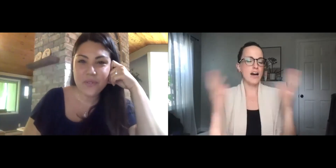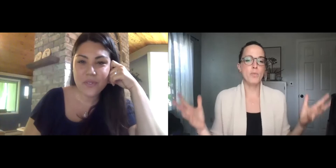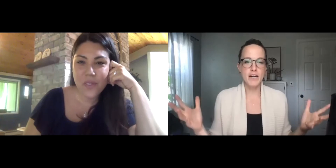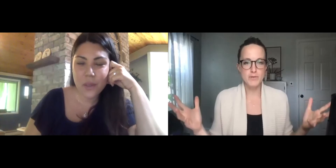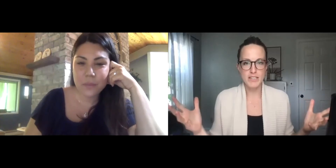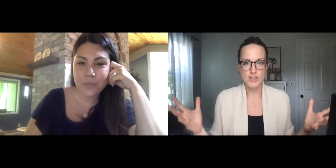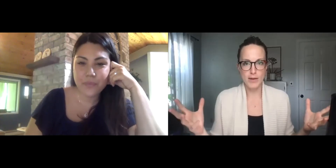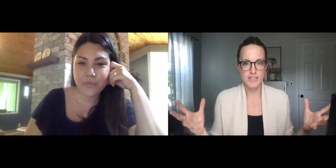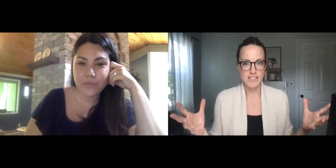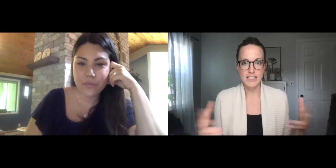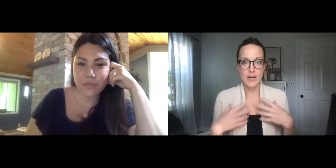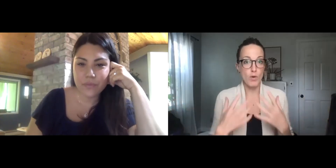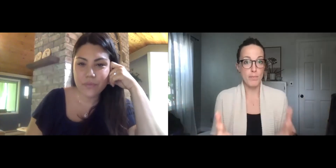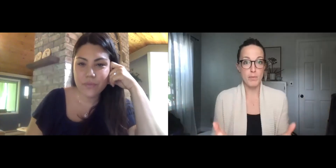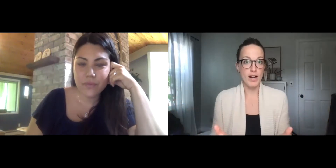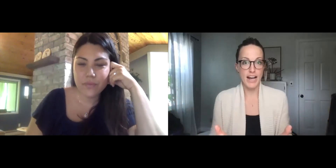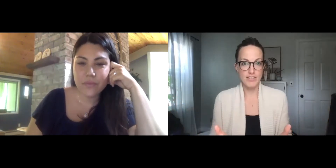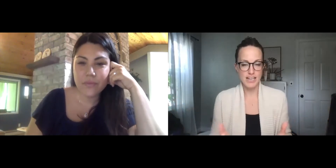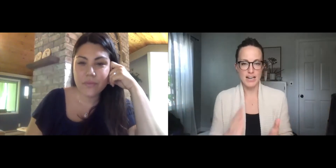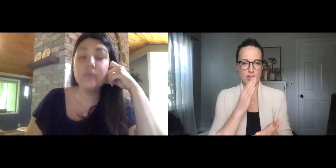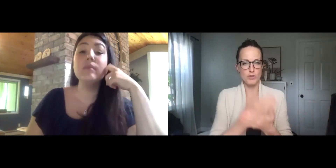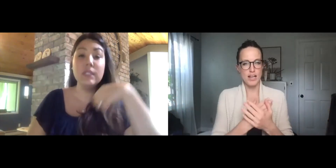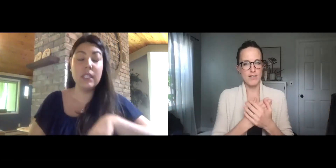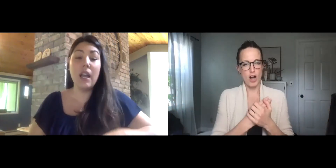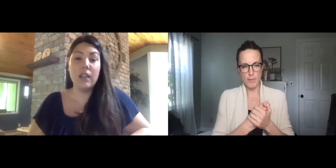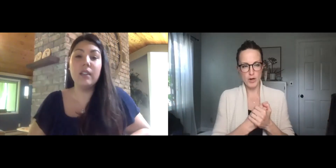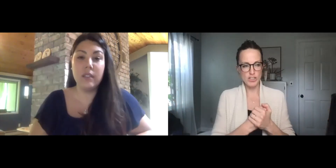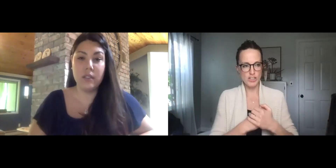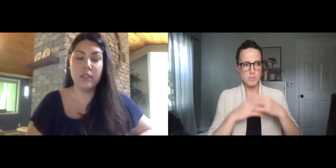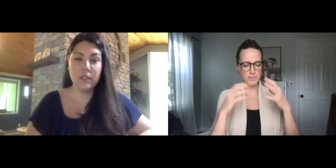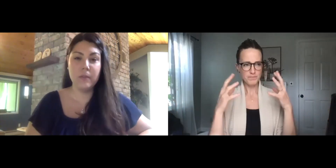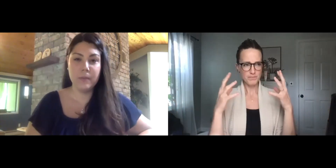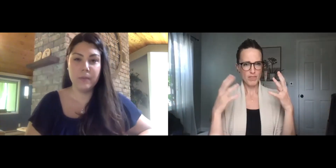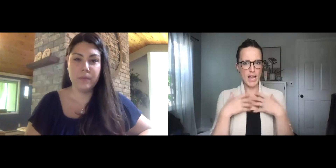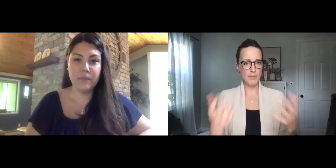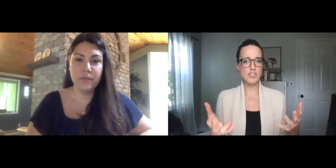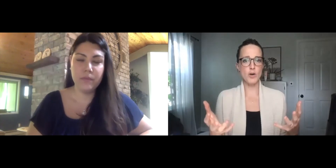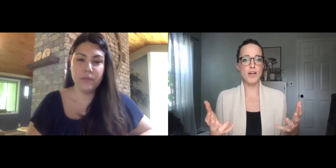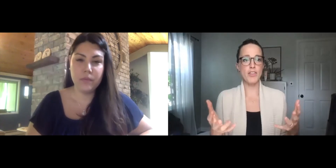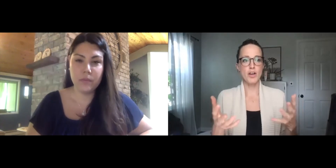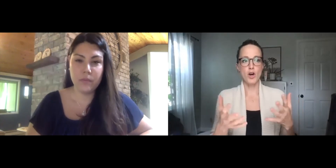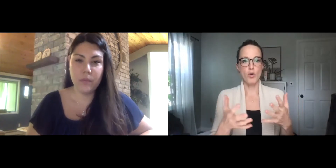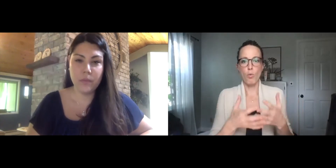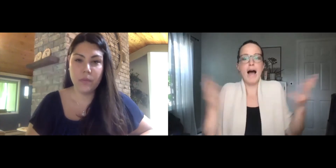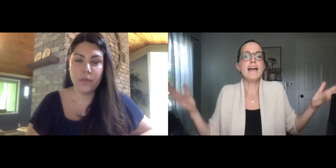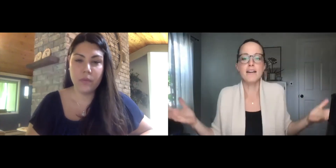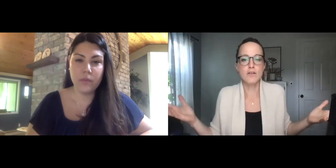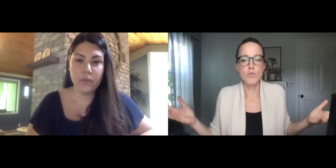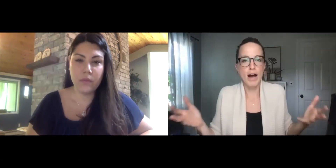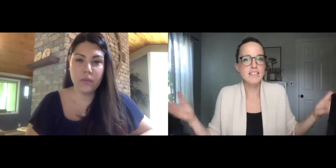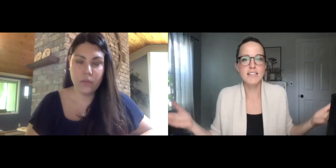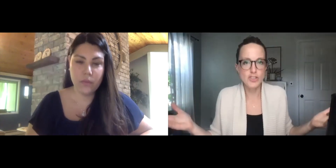I opened it up to my Instagram to see like what people wanted to have to say. And there was a lot of common questions, but I'm going to start with